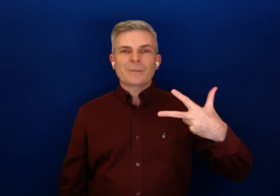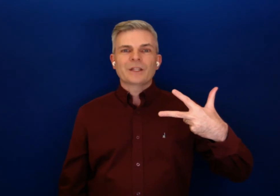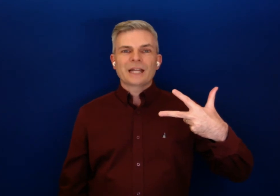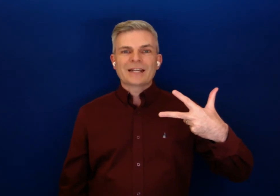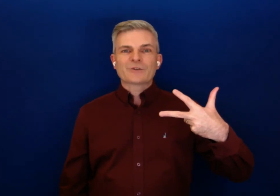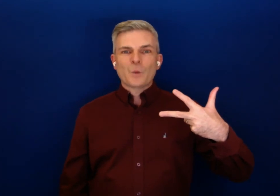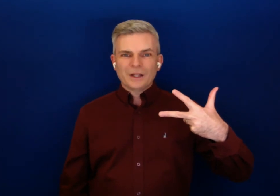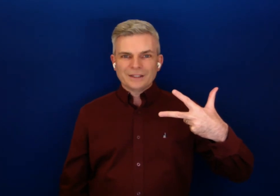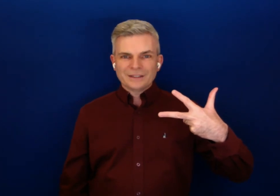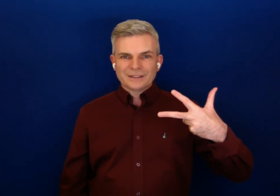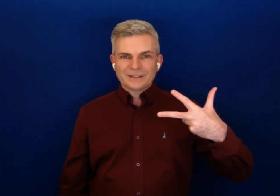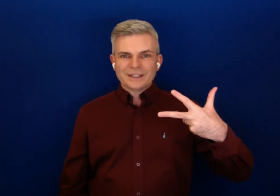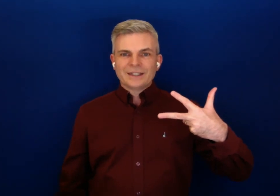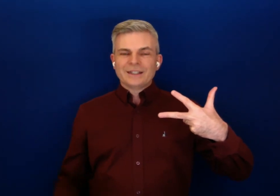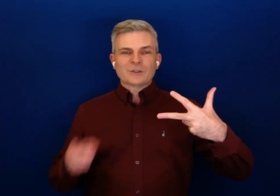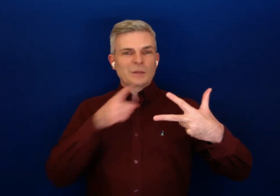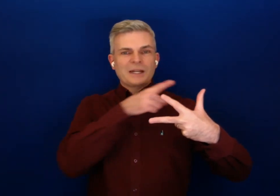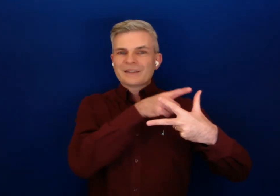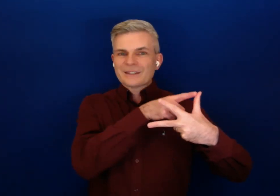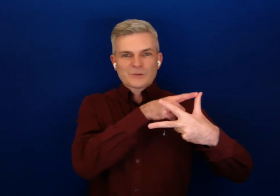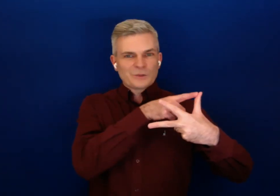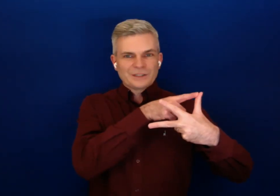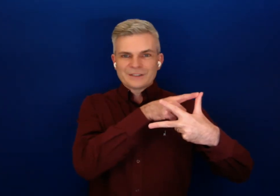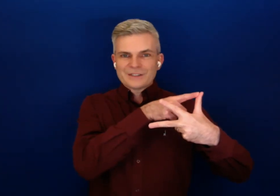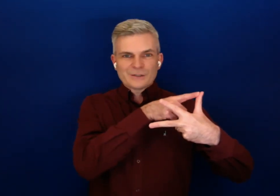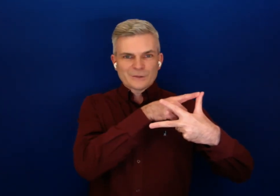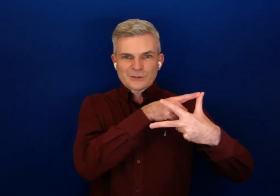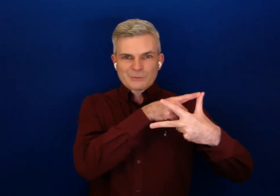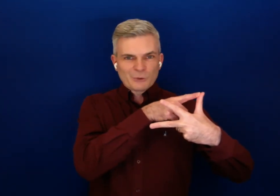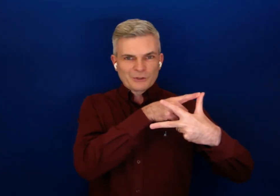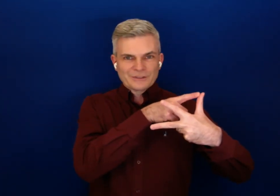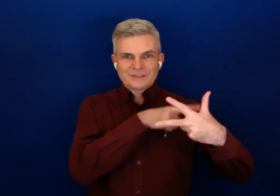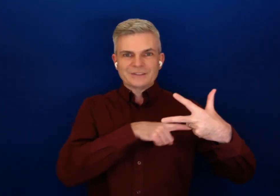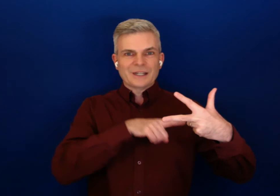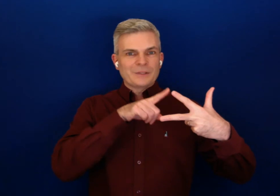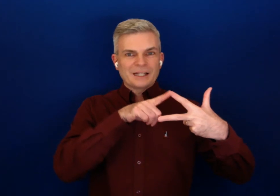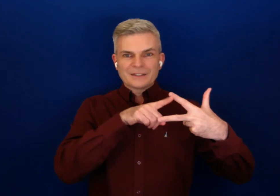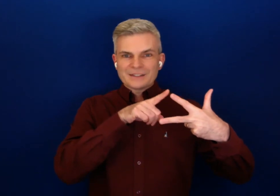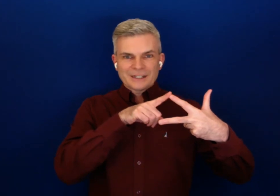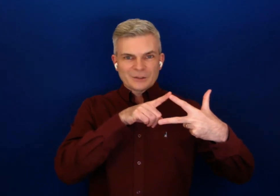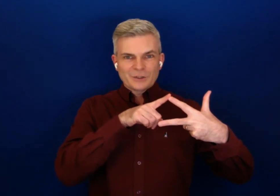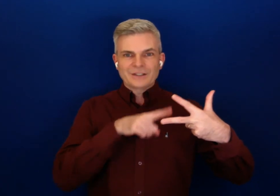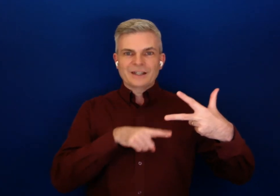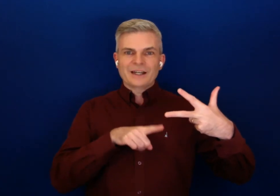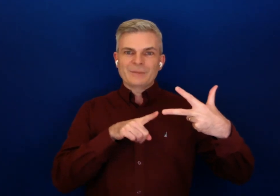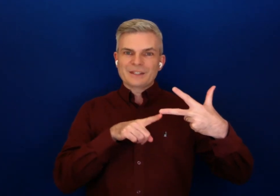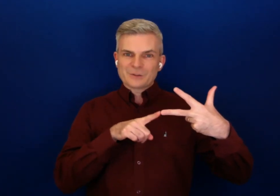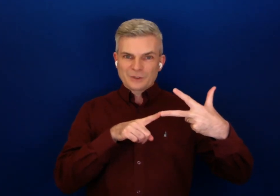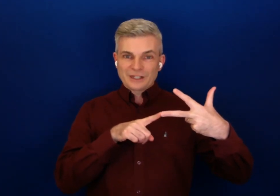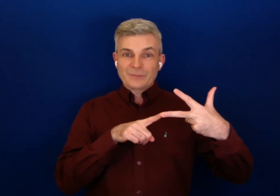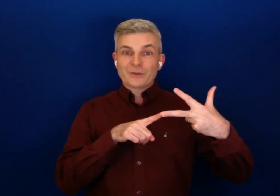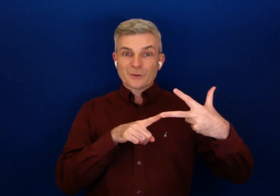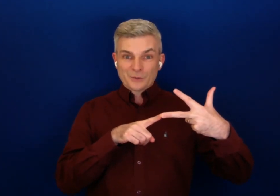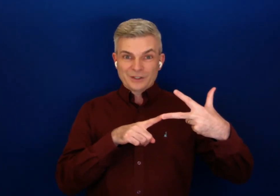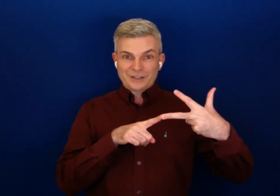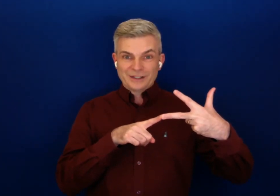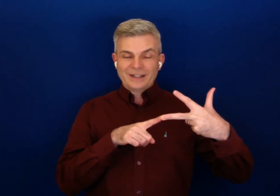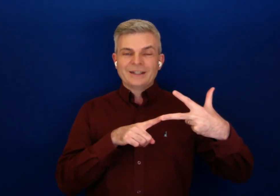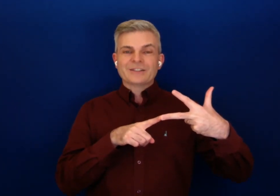the last one. So I'm not this one. This is the firstborn. I'm not the second one. I'm this one. I'm the third one. So